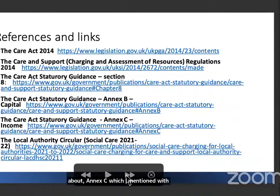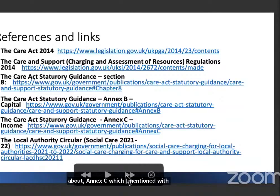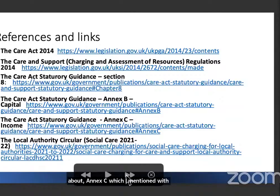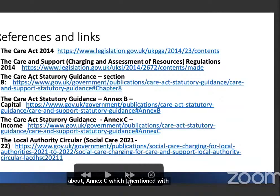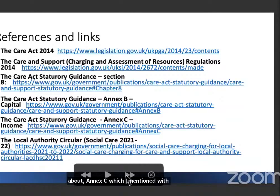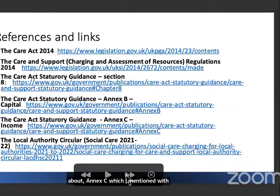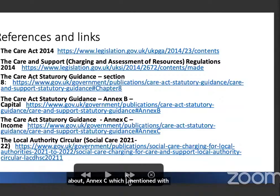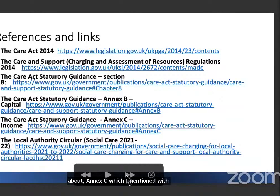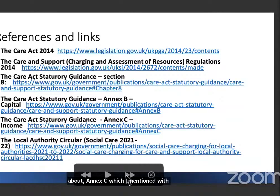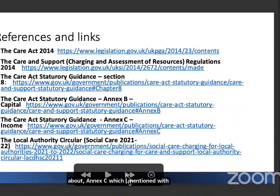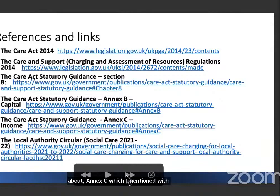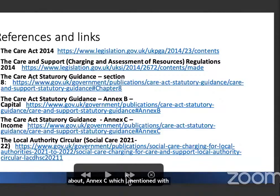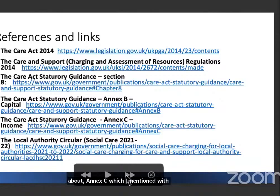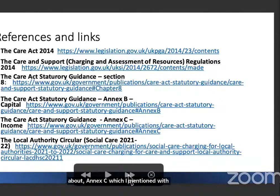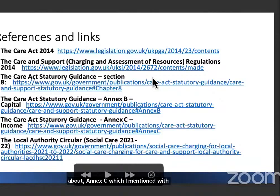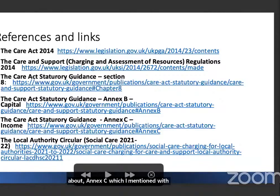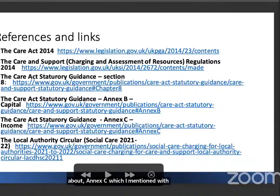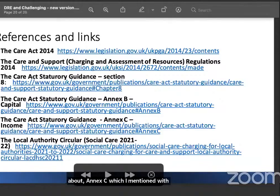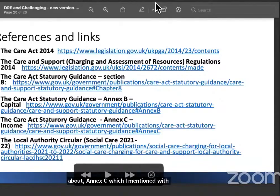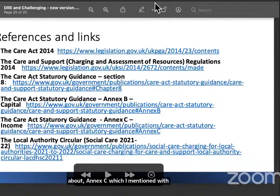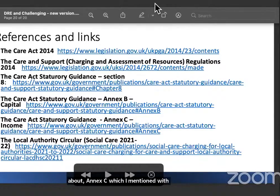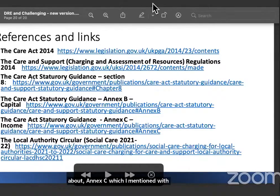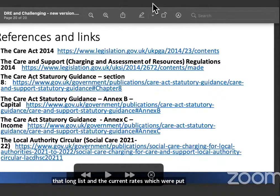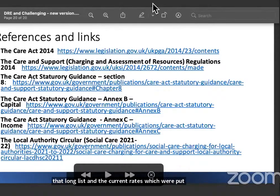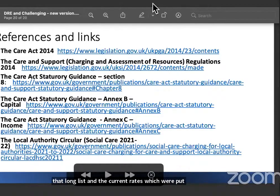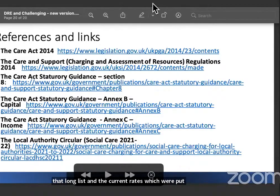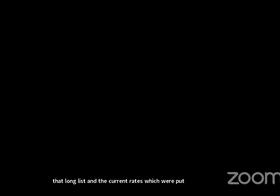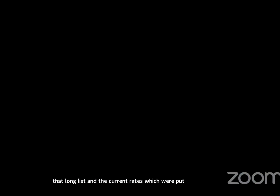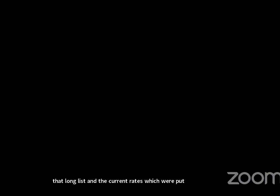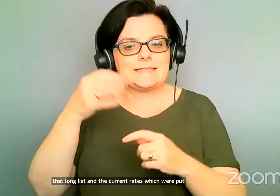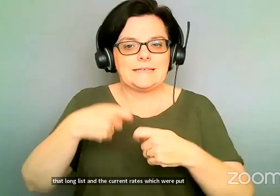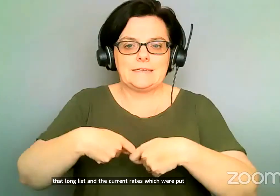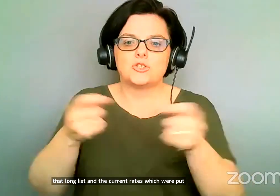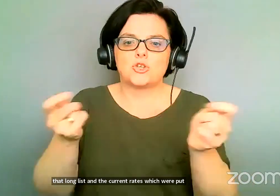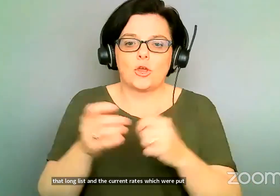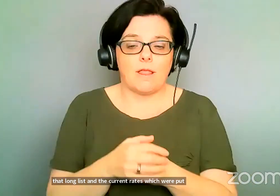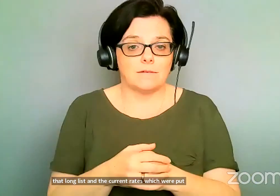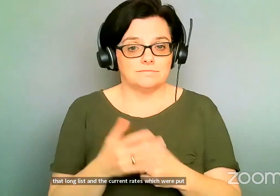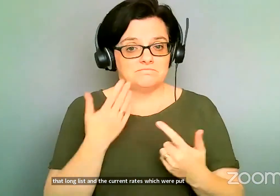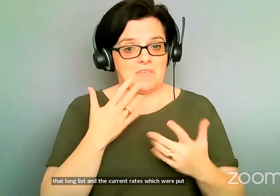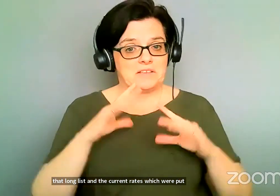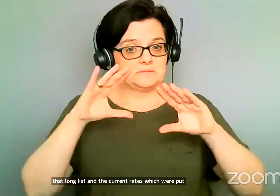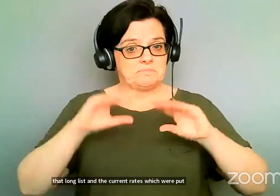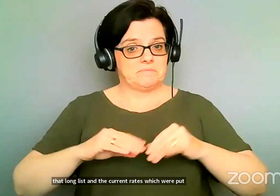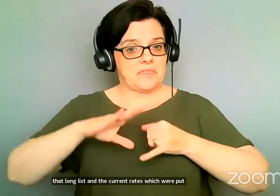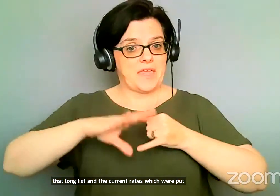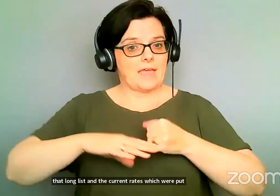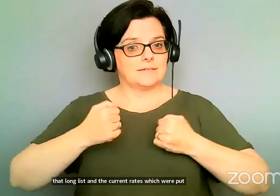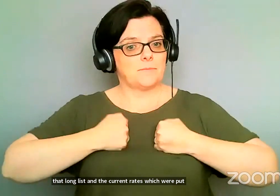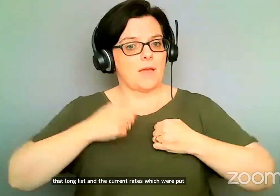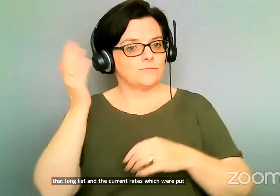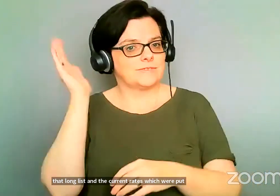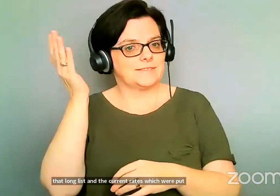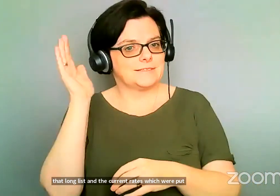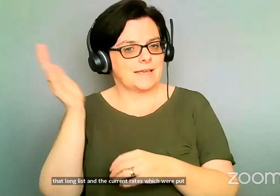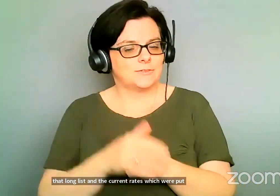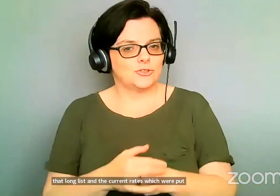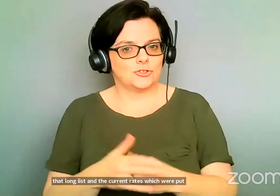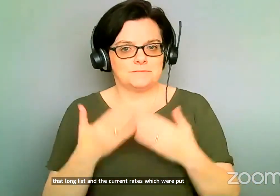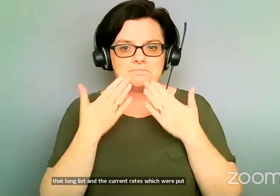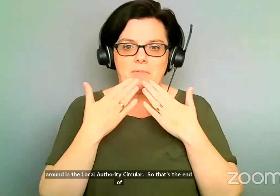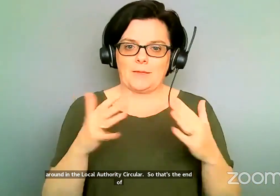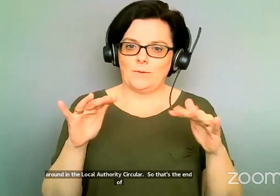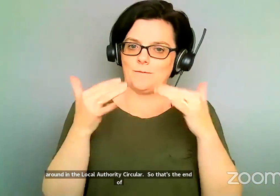put around in the local authority circular. So that's the end of my presentation. Thank you